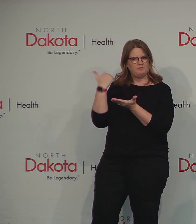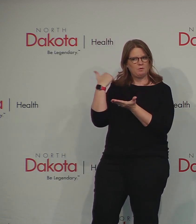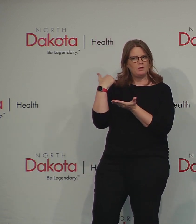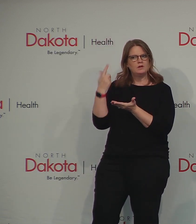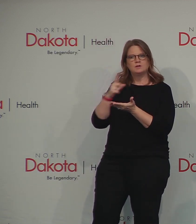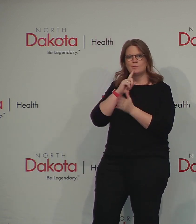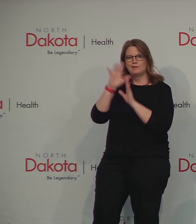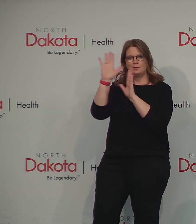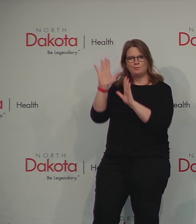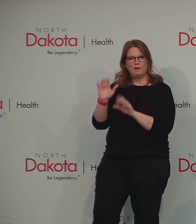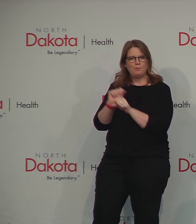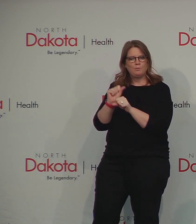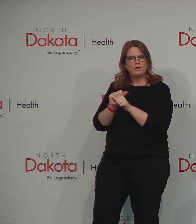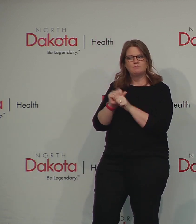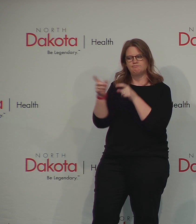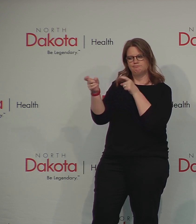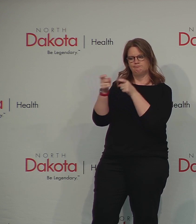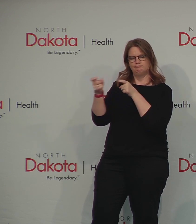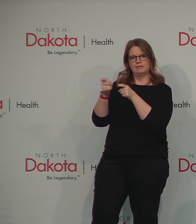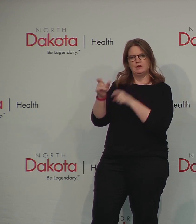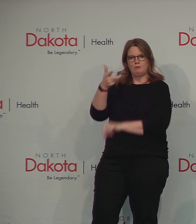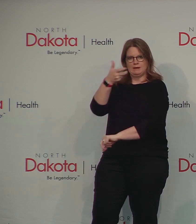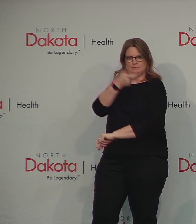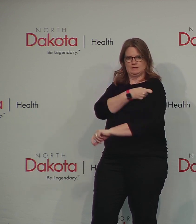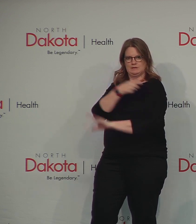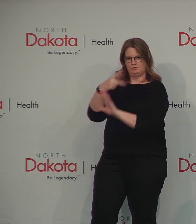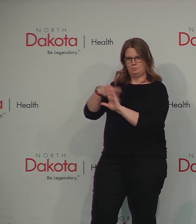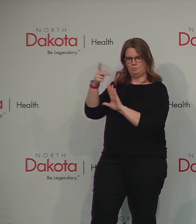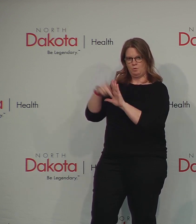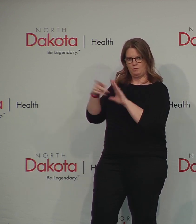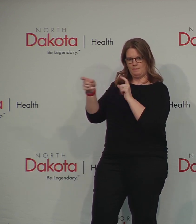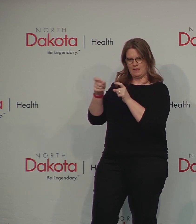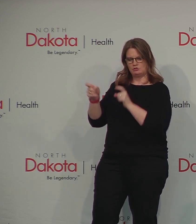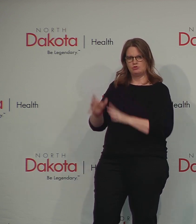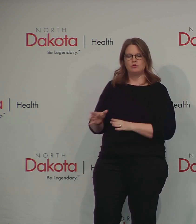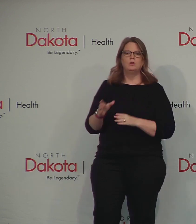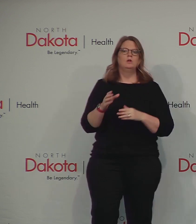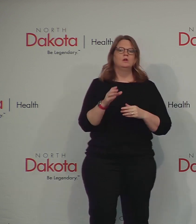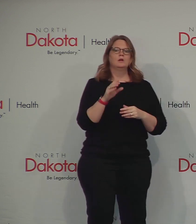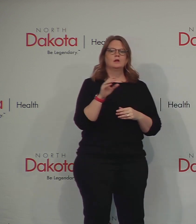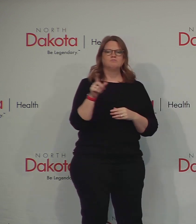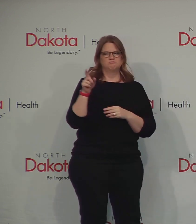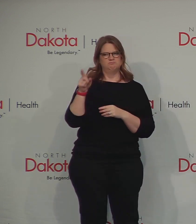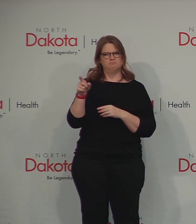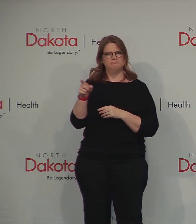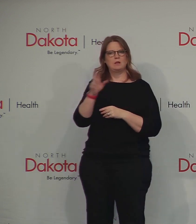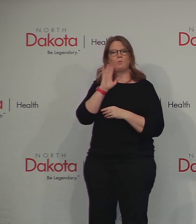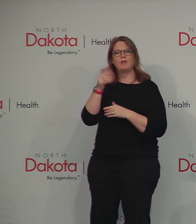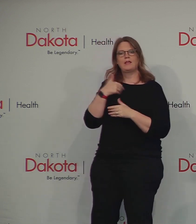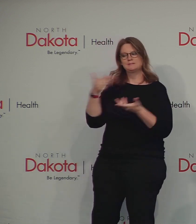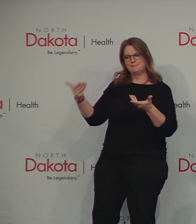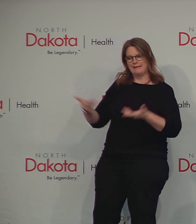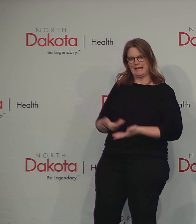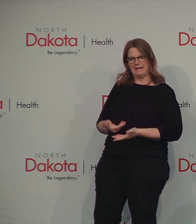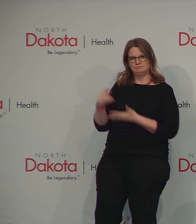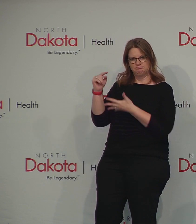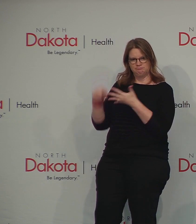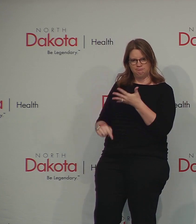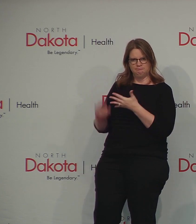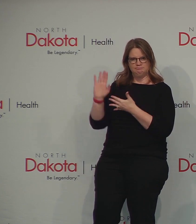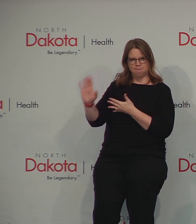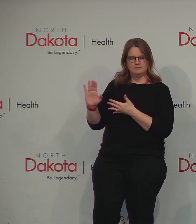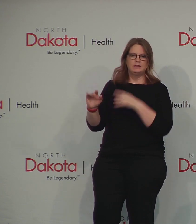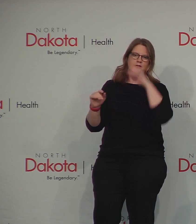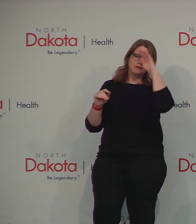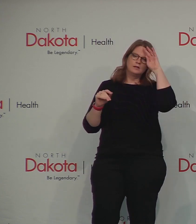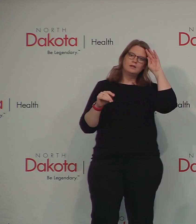doing the great work as the head of our immunization program manager, and she'll have some guests that she's going to introduce.